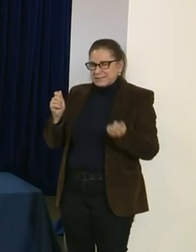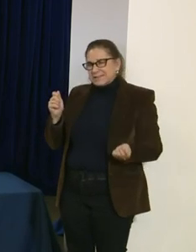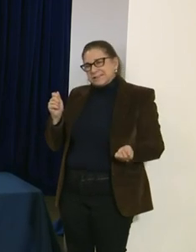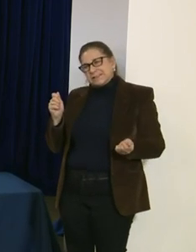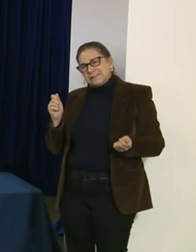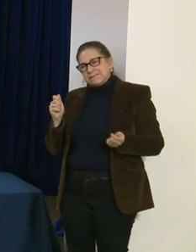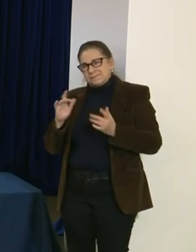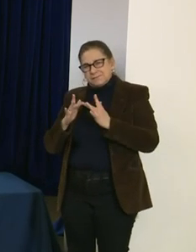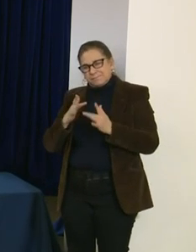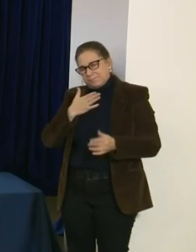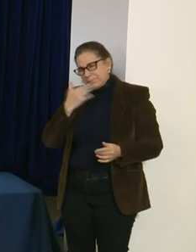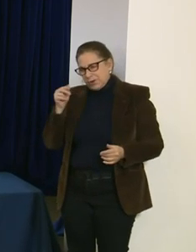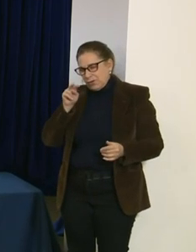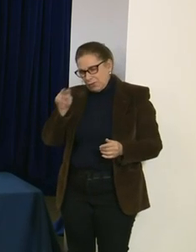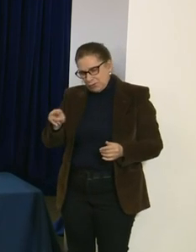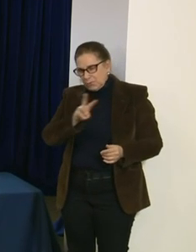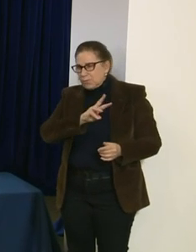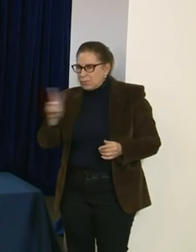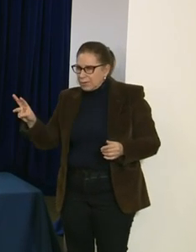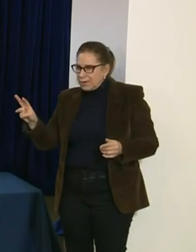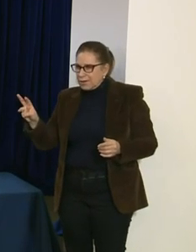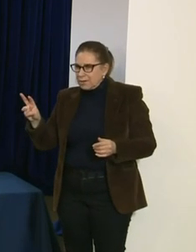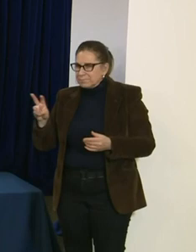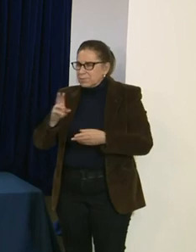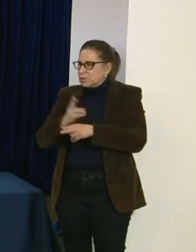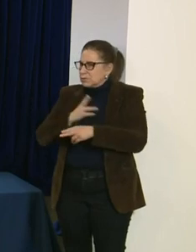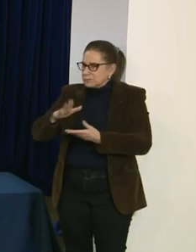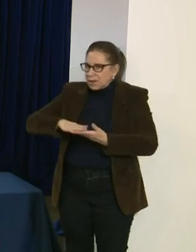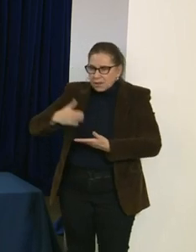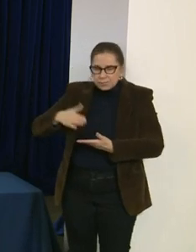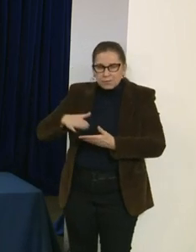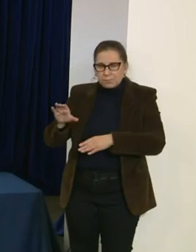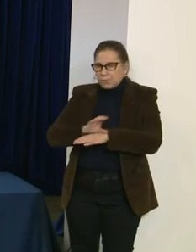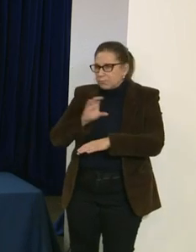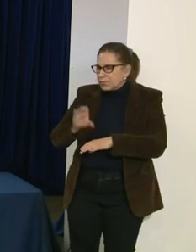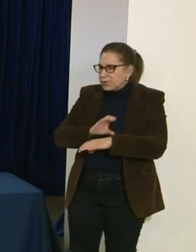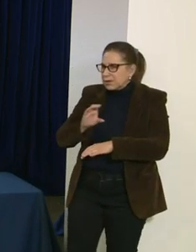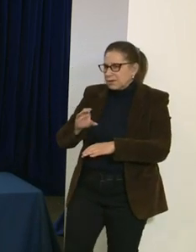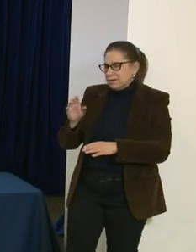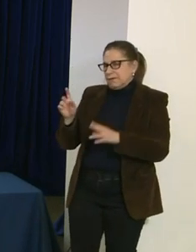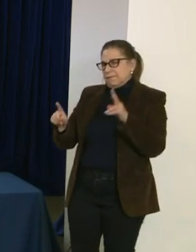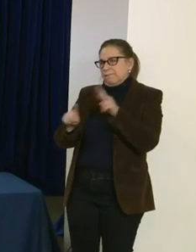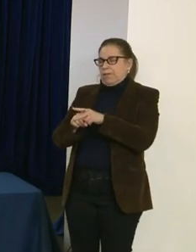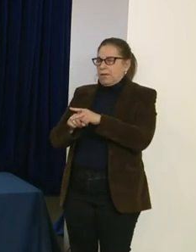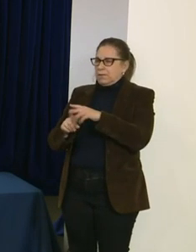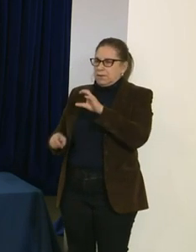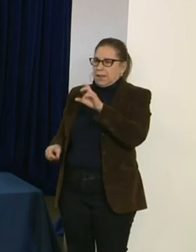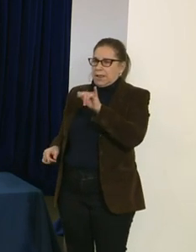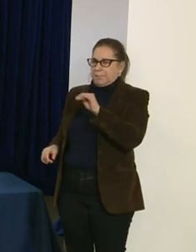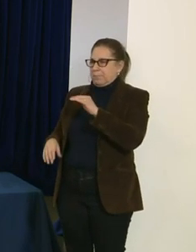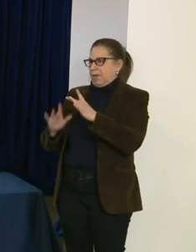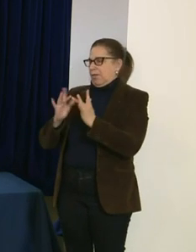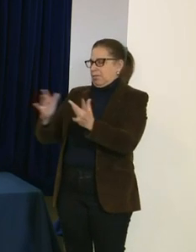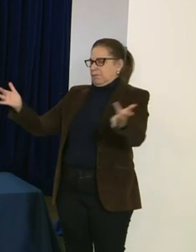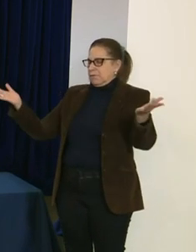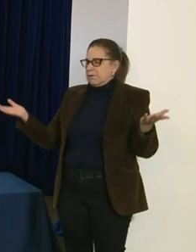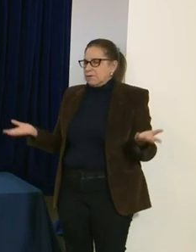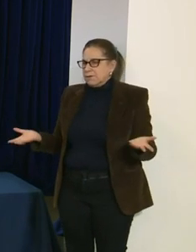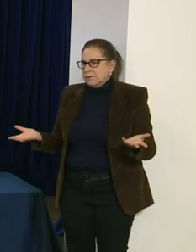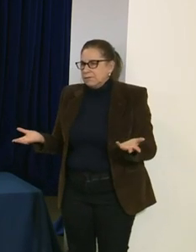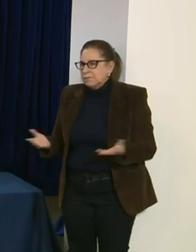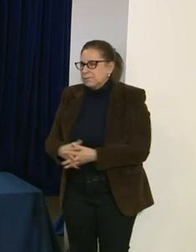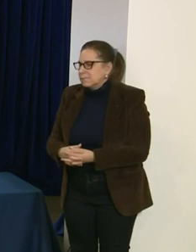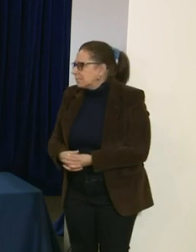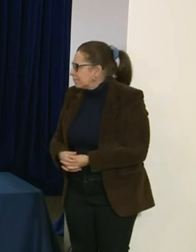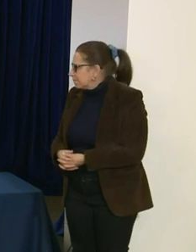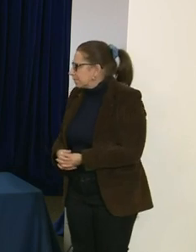and use a desktop or laptop to do it, and you can file your claim online. Great. We'll next go